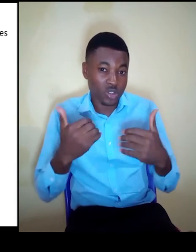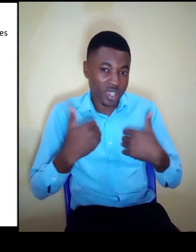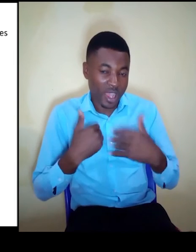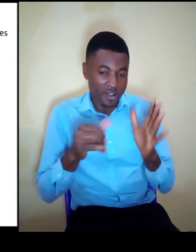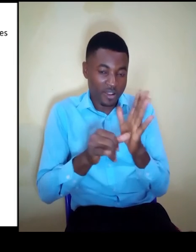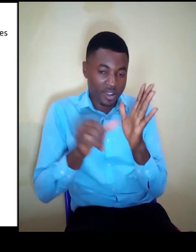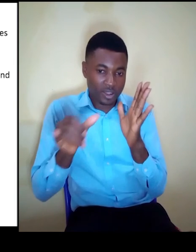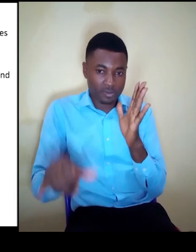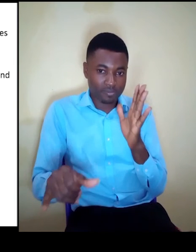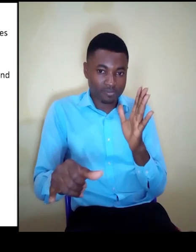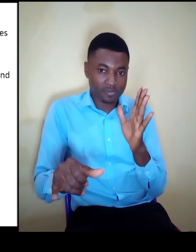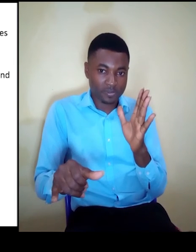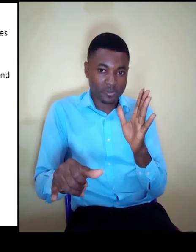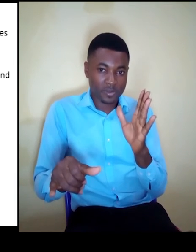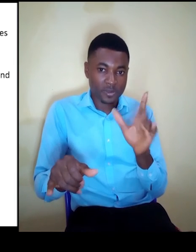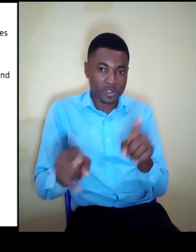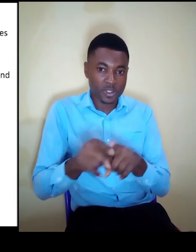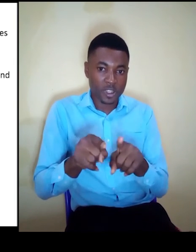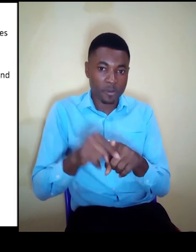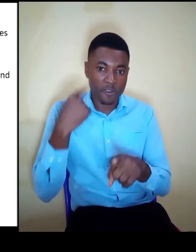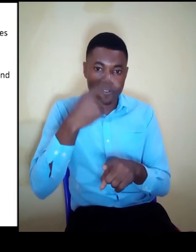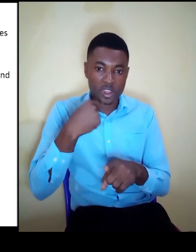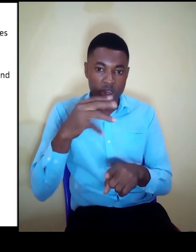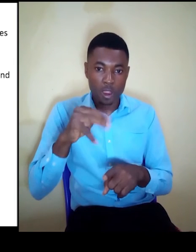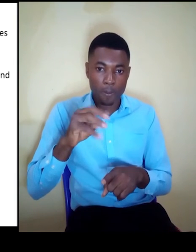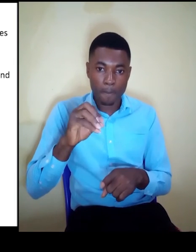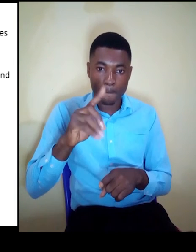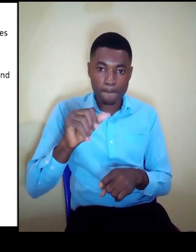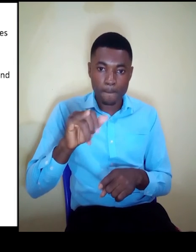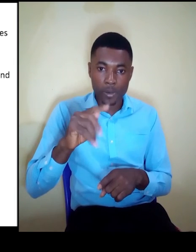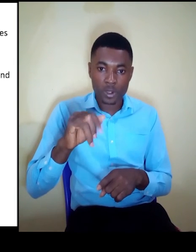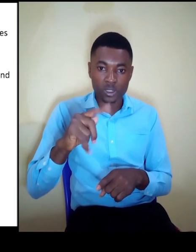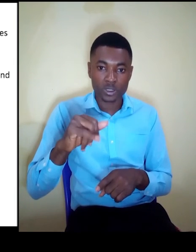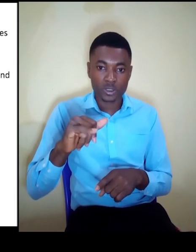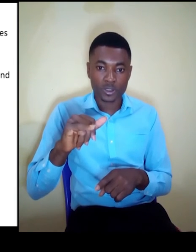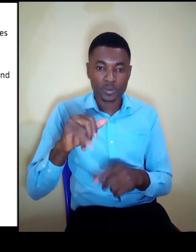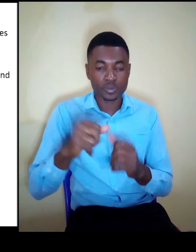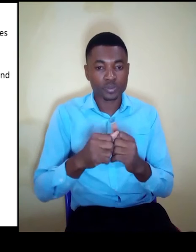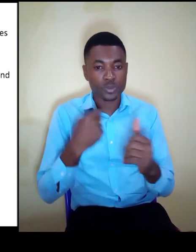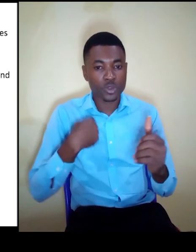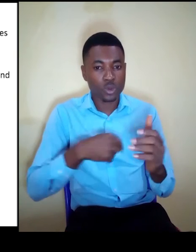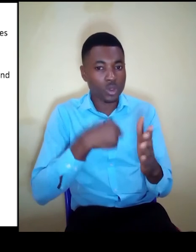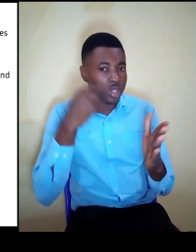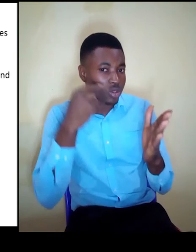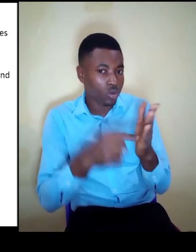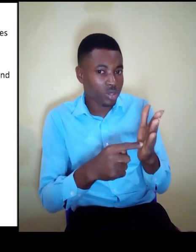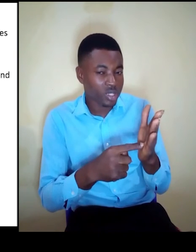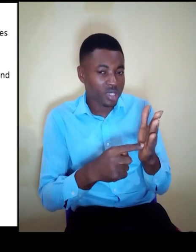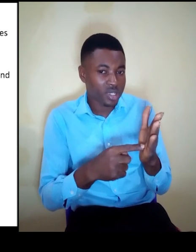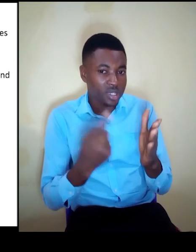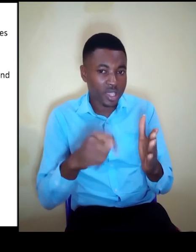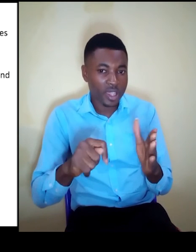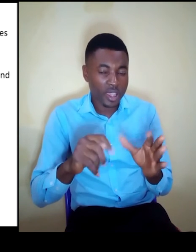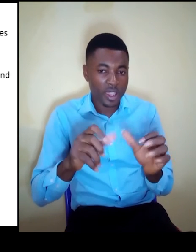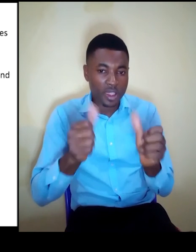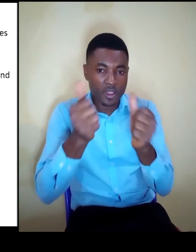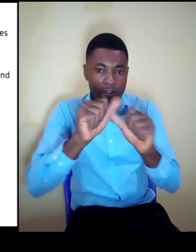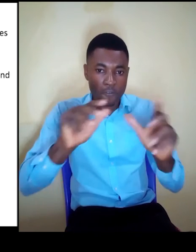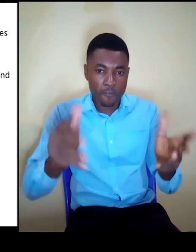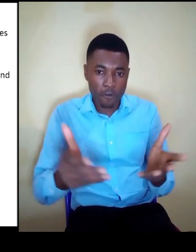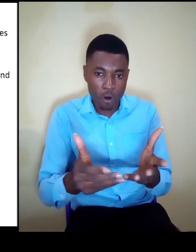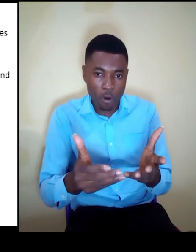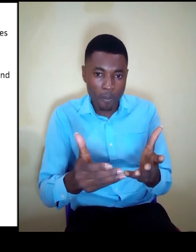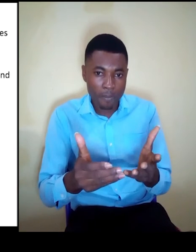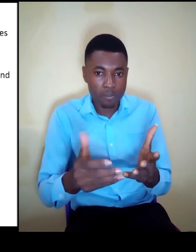We've also identified the cross-linguistic similarity in concept selection for form